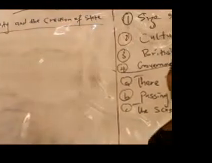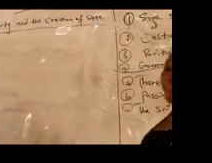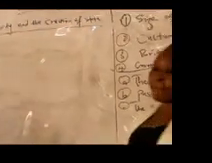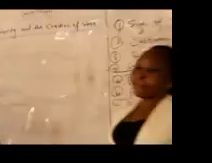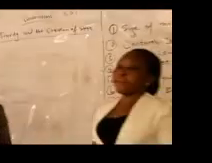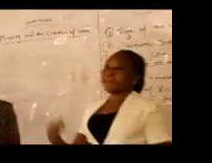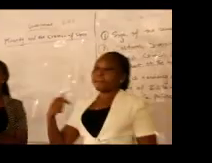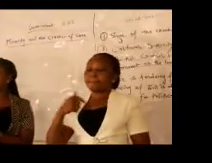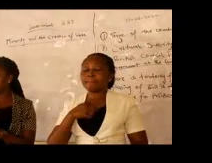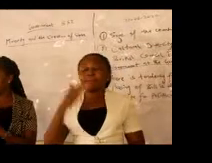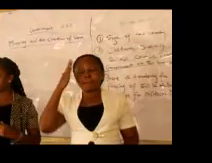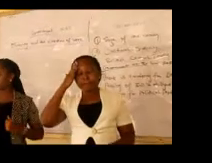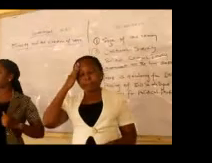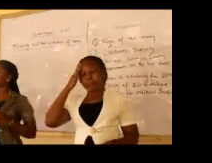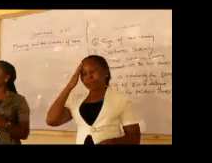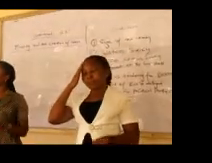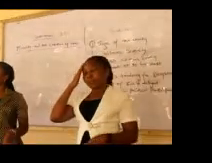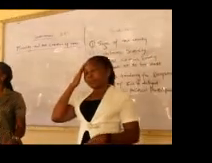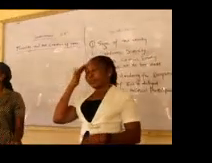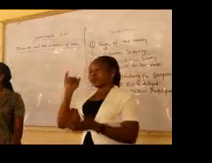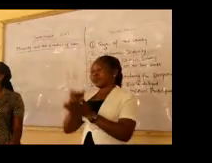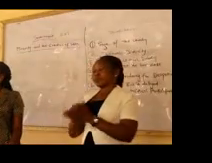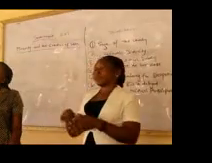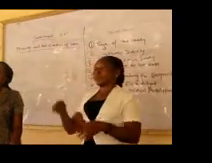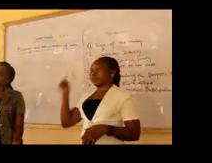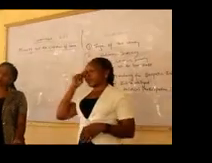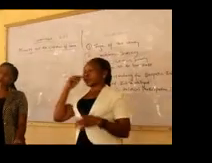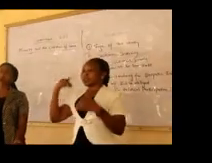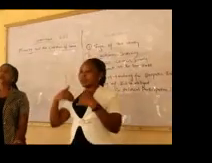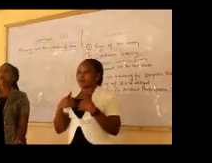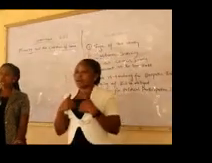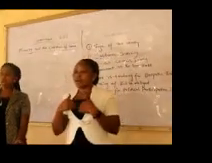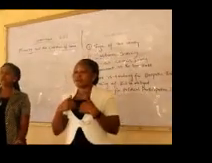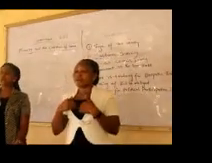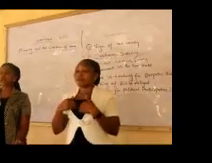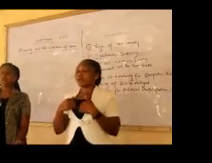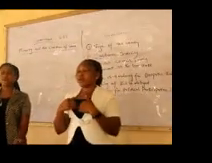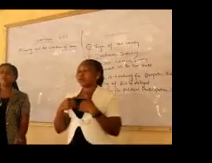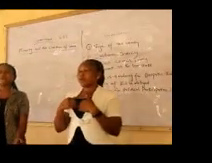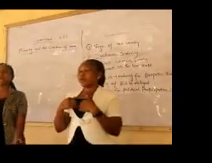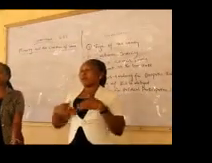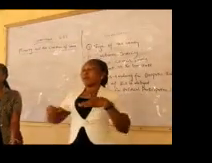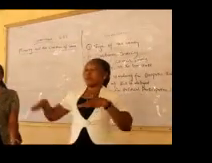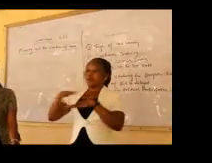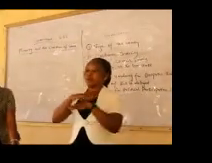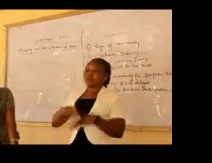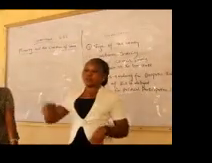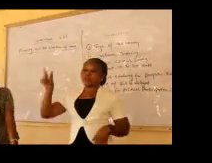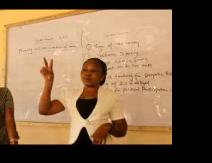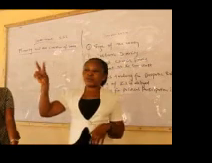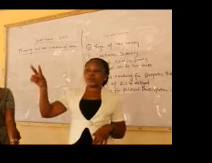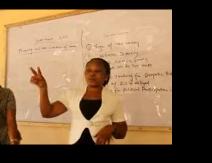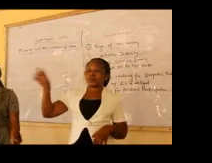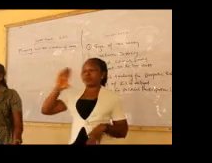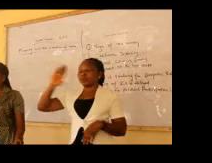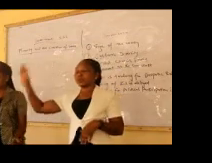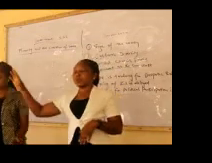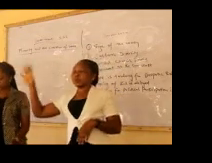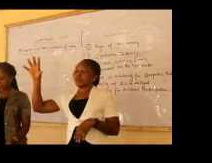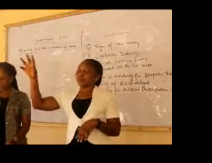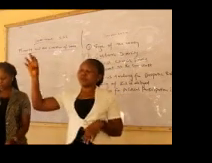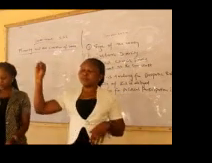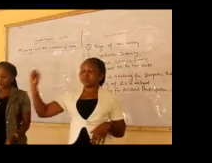Now we all know that Nigeria has about 200 or over 250 ethnic groups